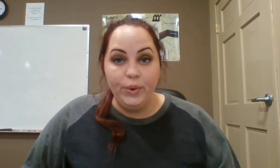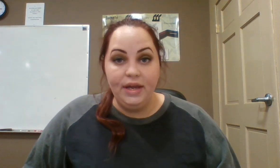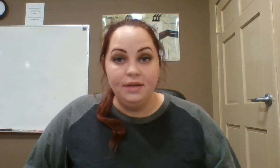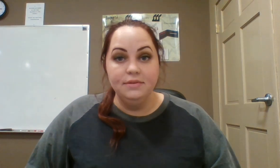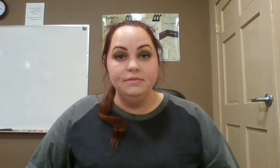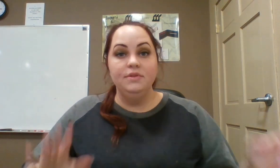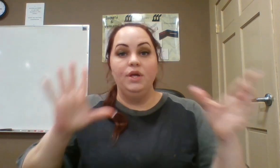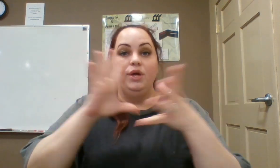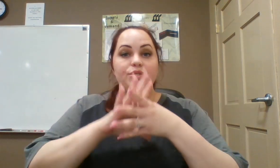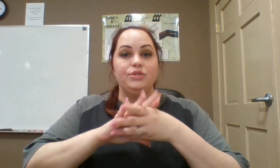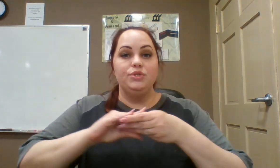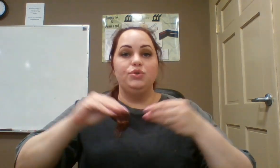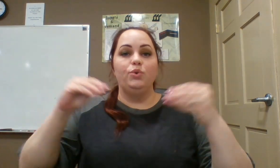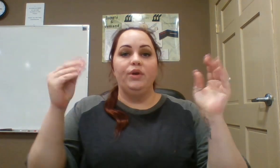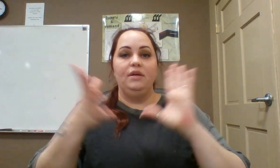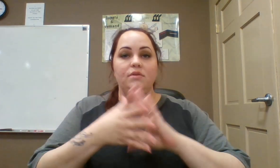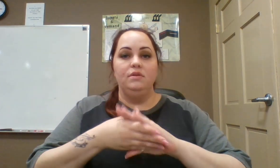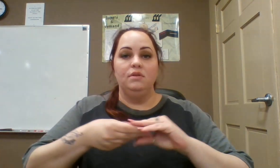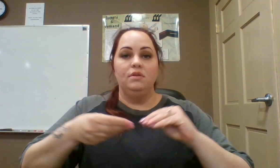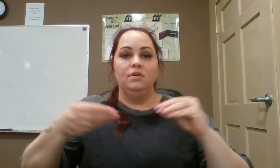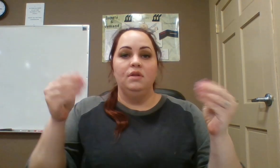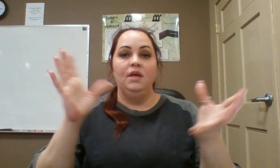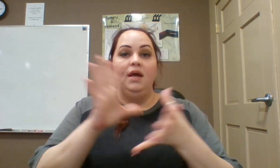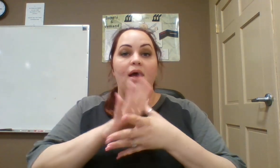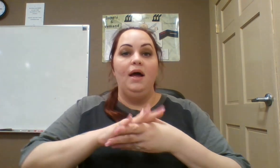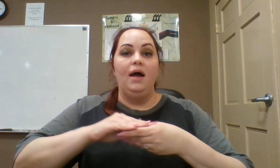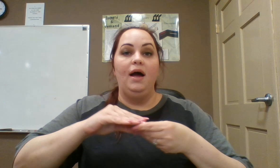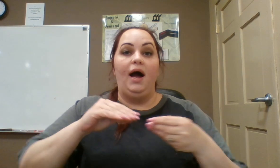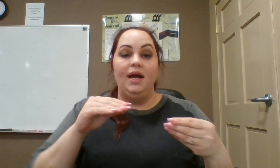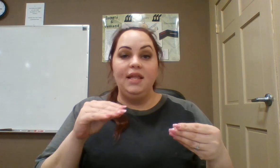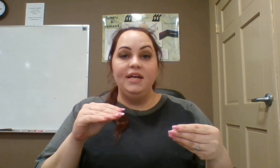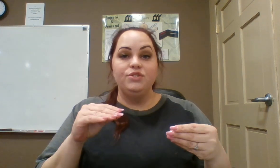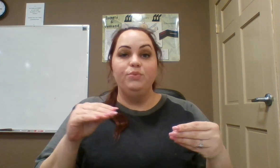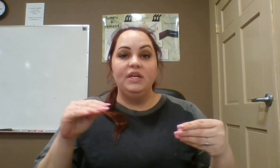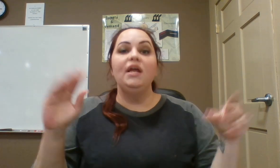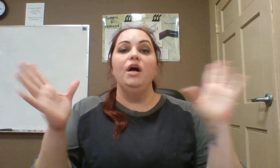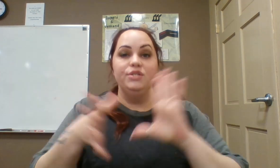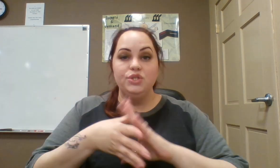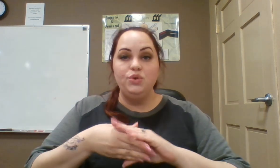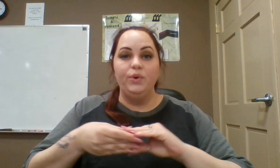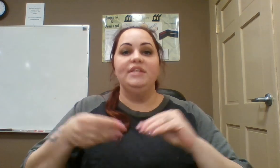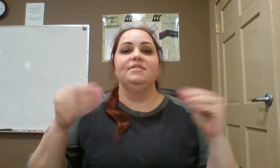Story. Story. I like to read stories.